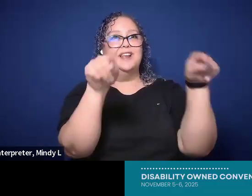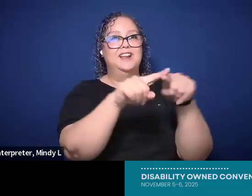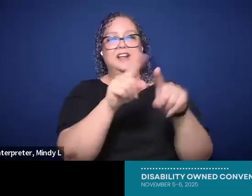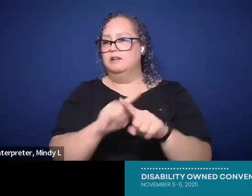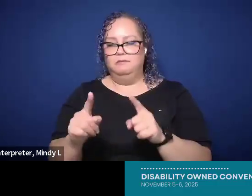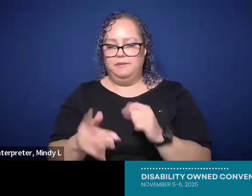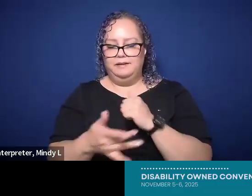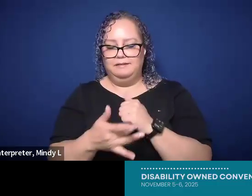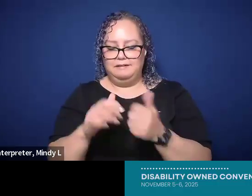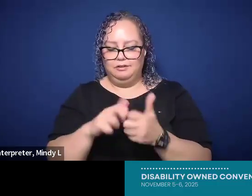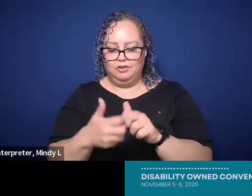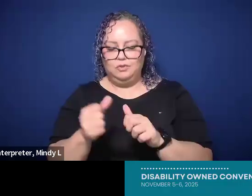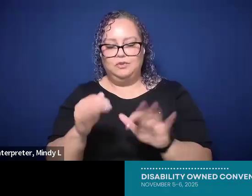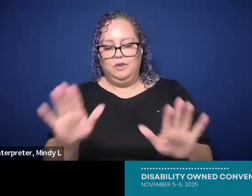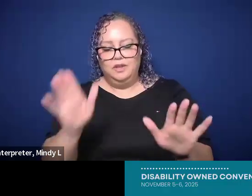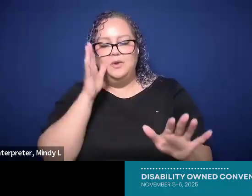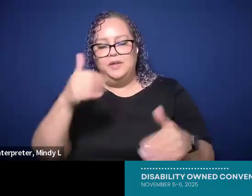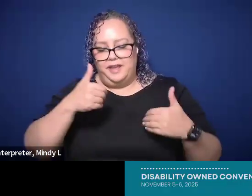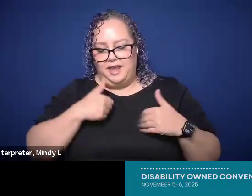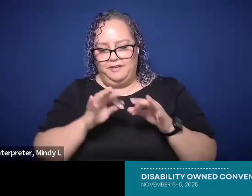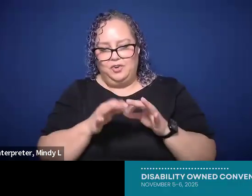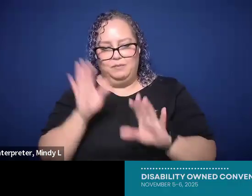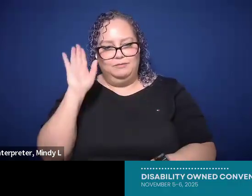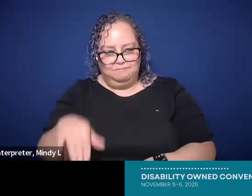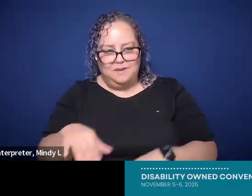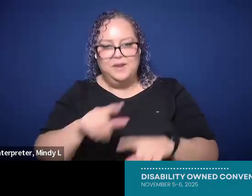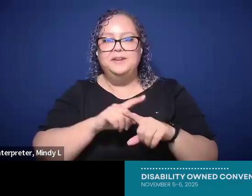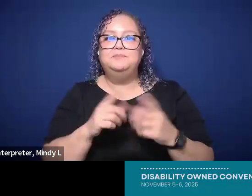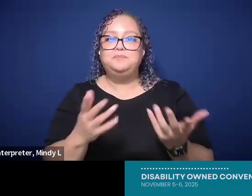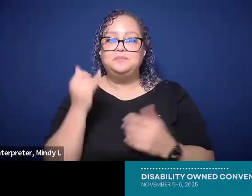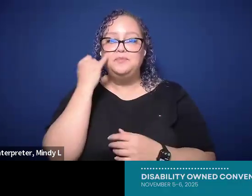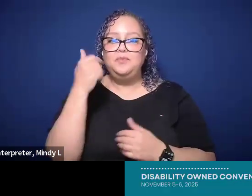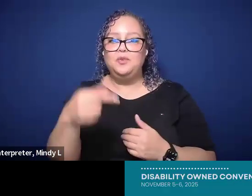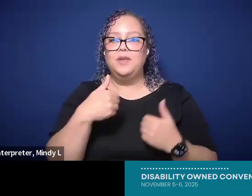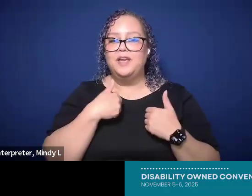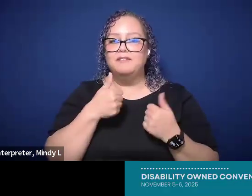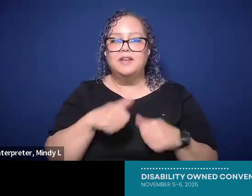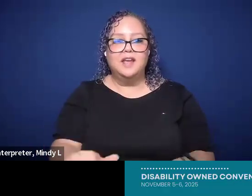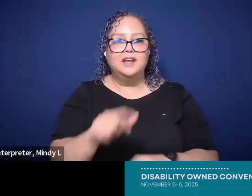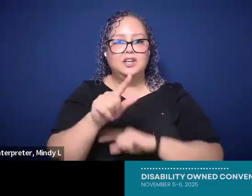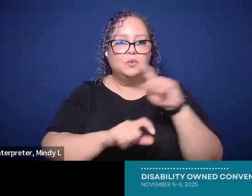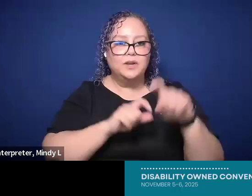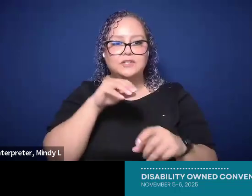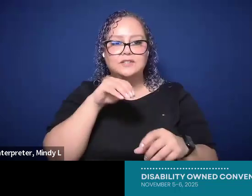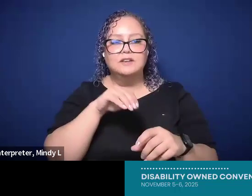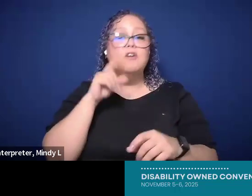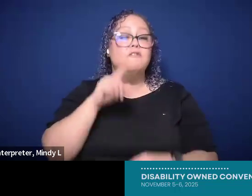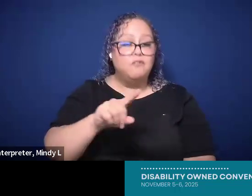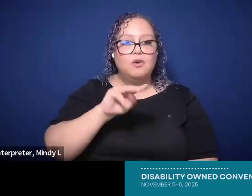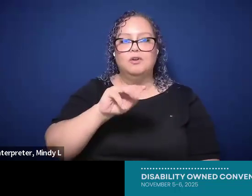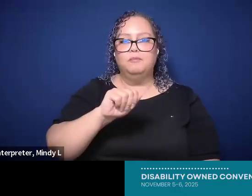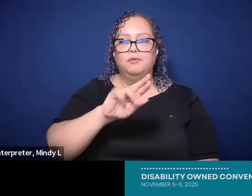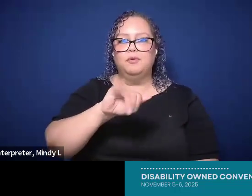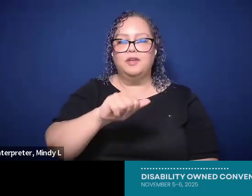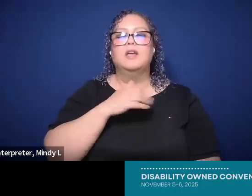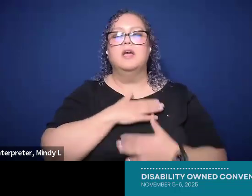event. If you have questions for Maria, please put them in the chat box. No, sorry, in the Q&A box. The